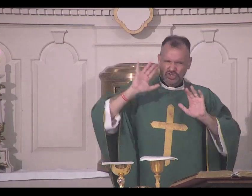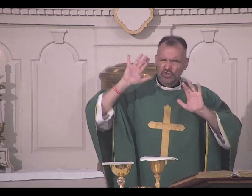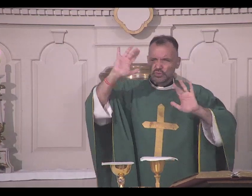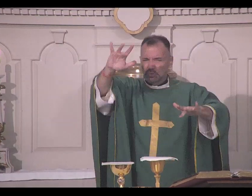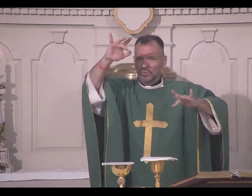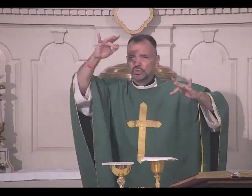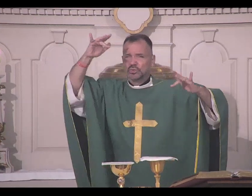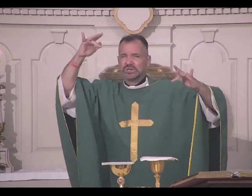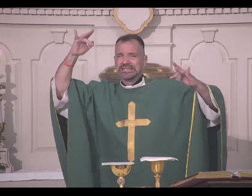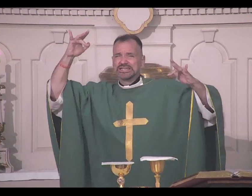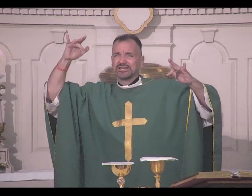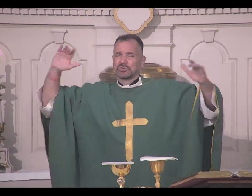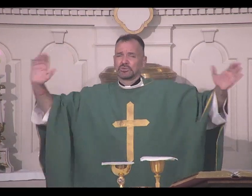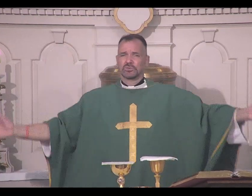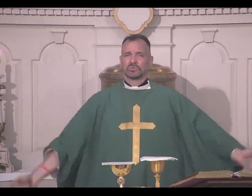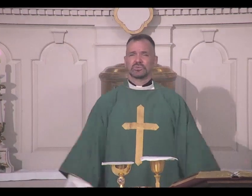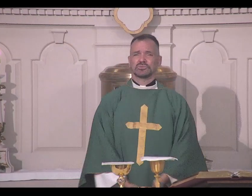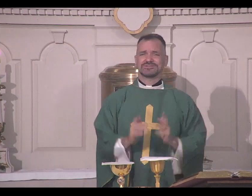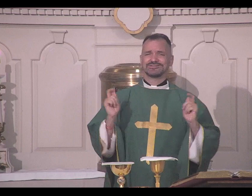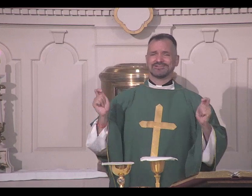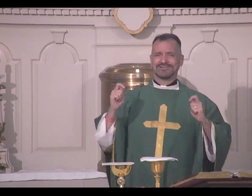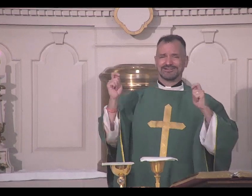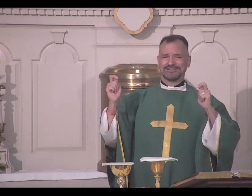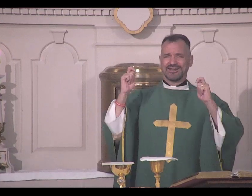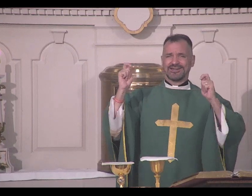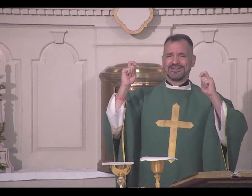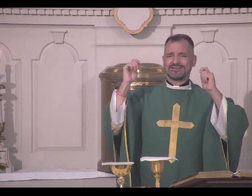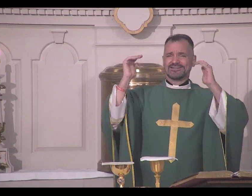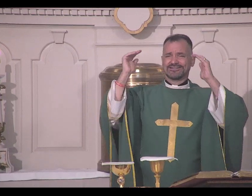and earth are full of your glory.